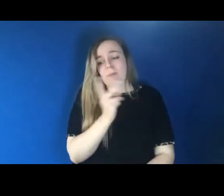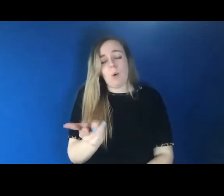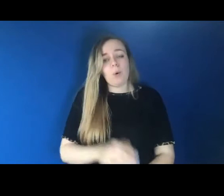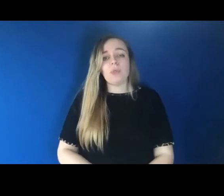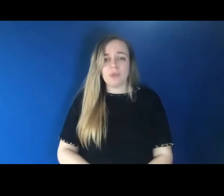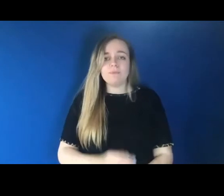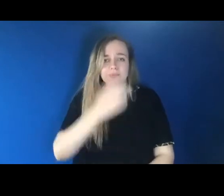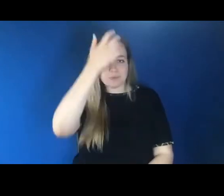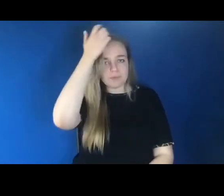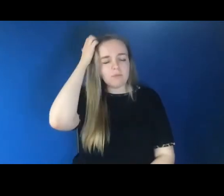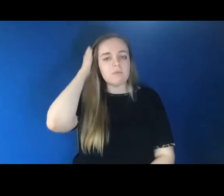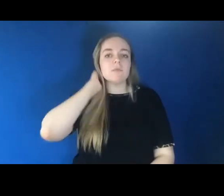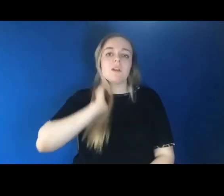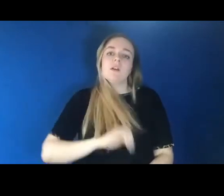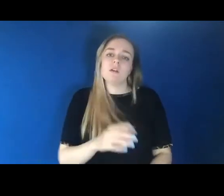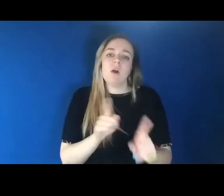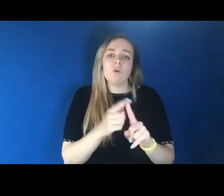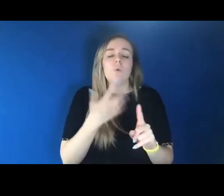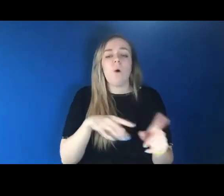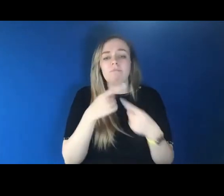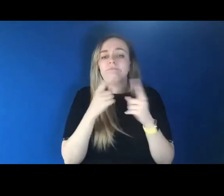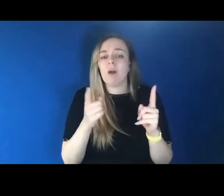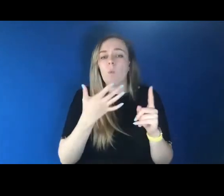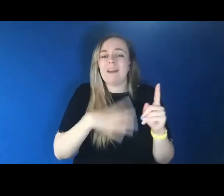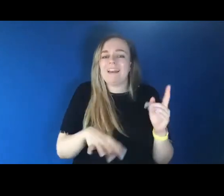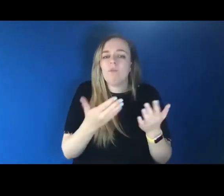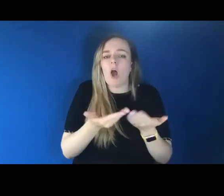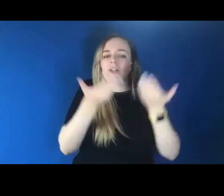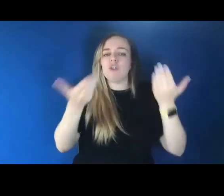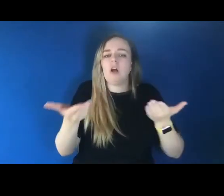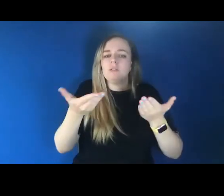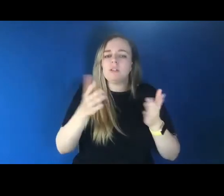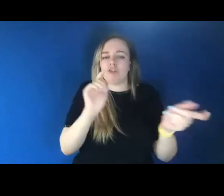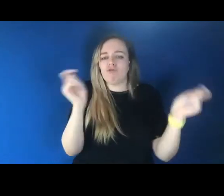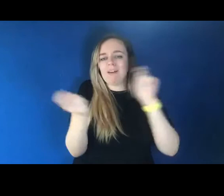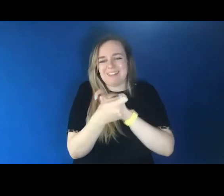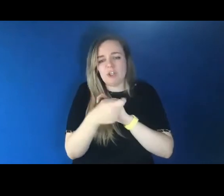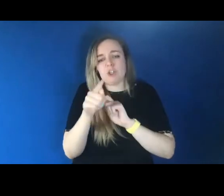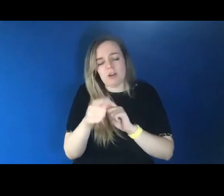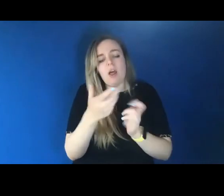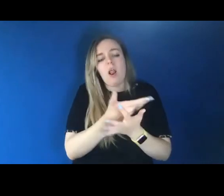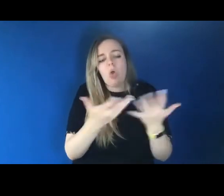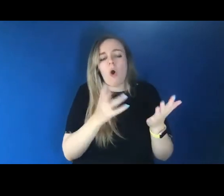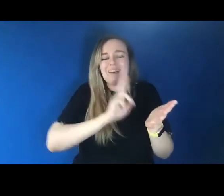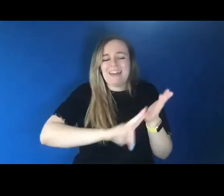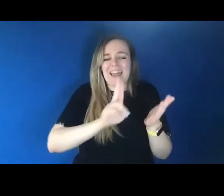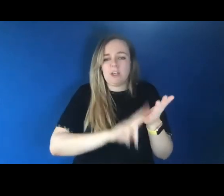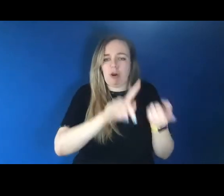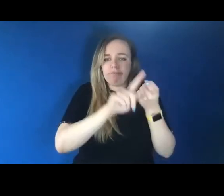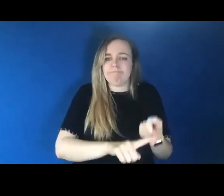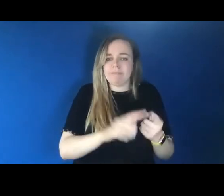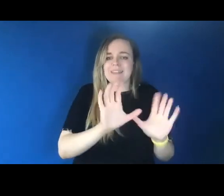And I guess also just to get across that the need for a just transition also really applies to a lot of nature dependent sectors. So things